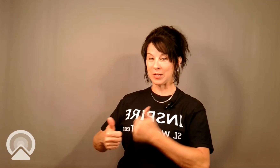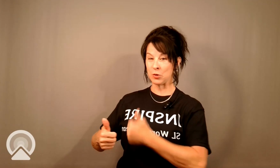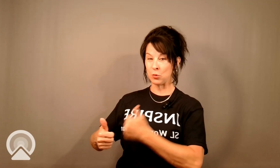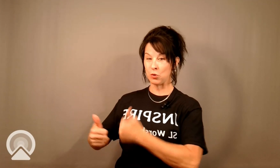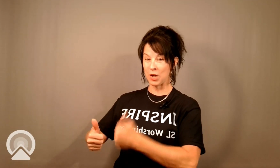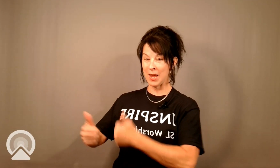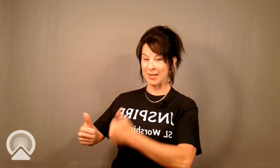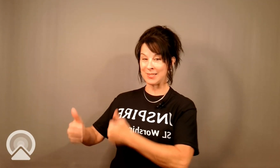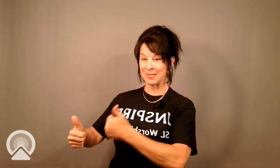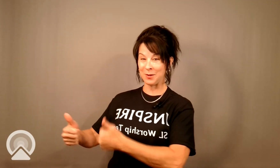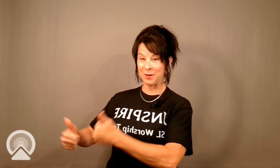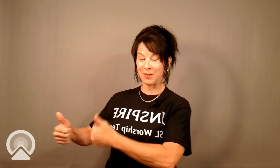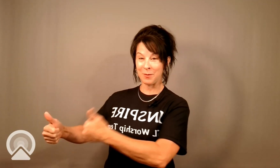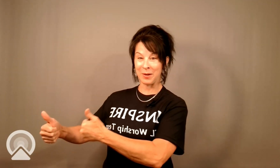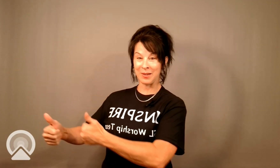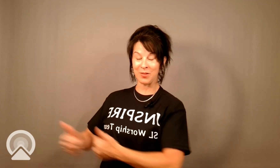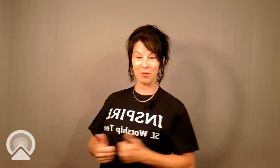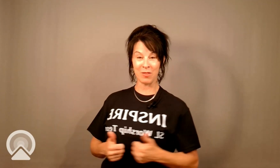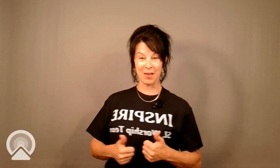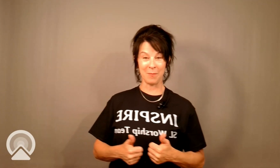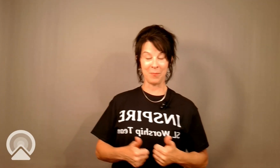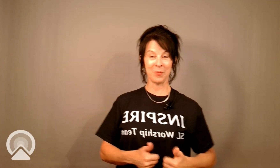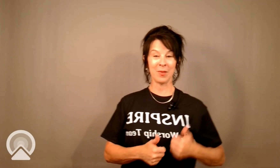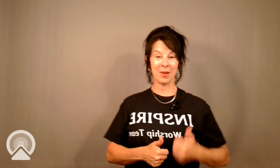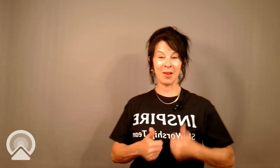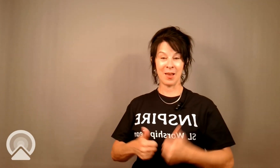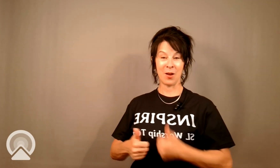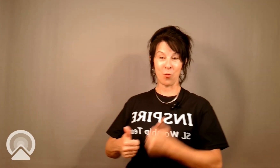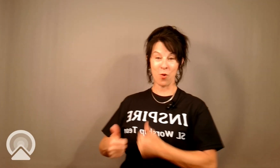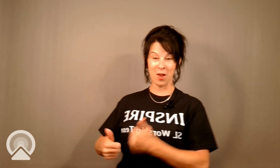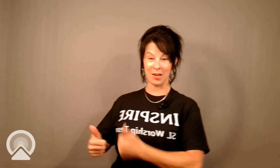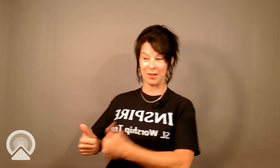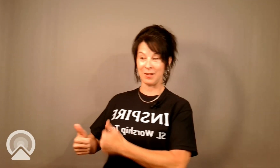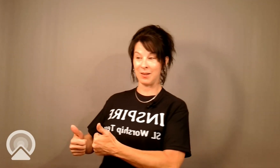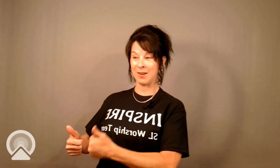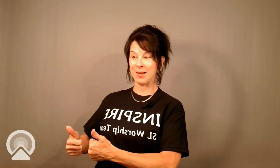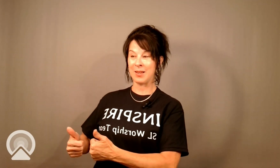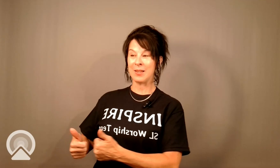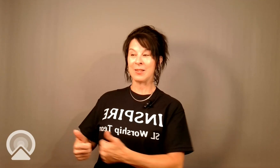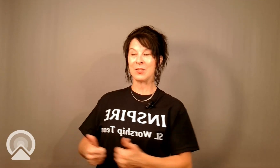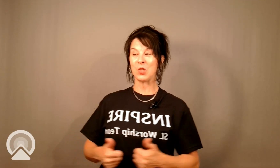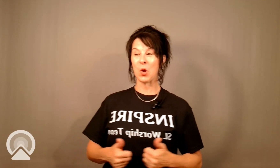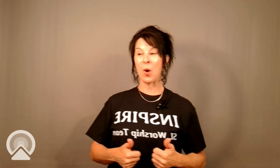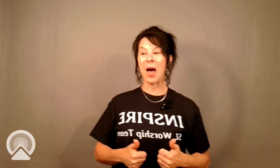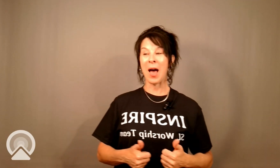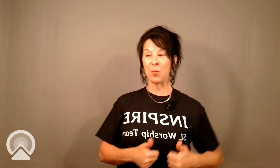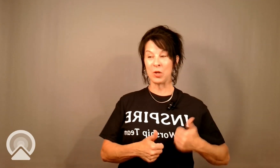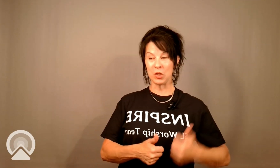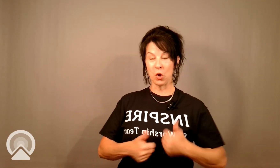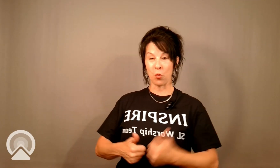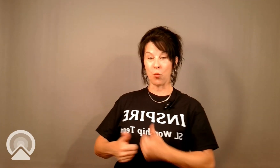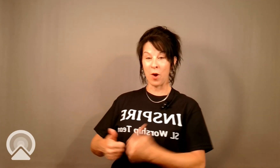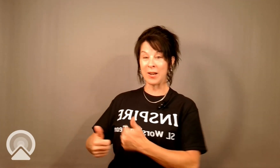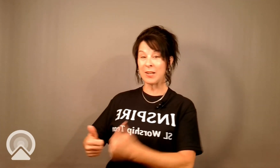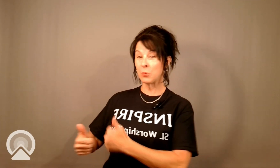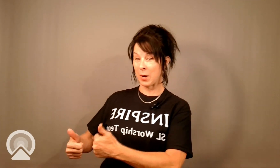to chase my other thumb. Running. So I was running